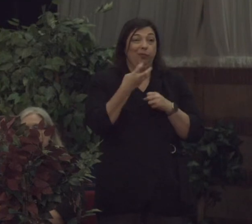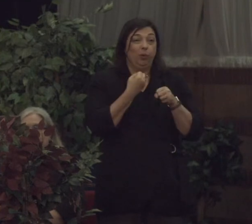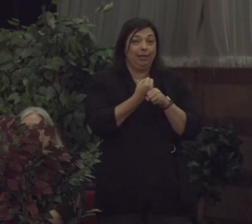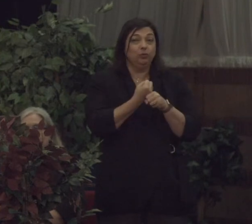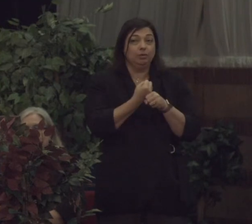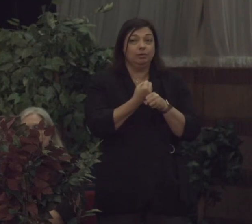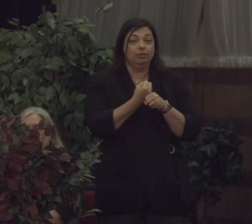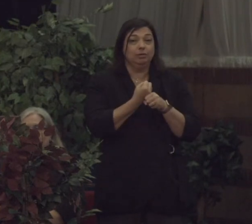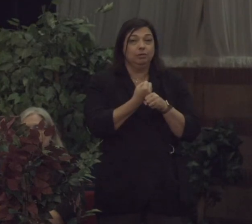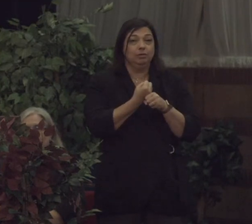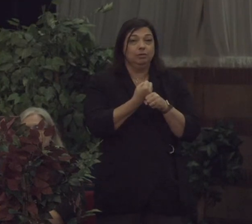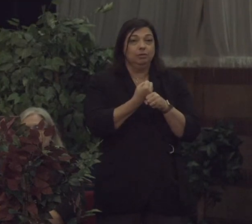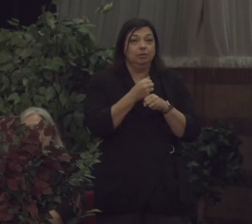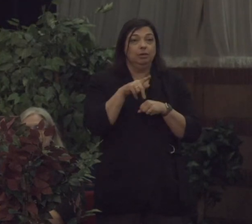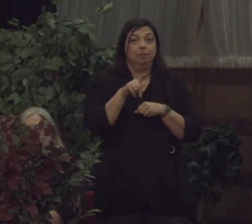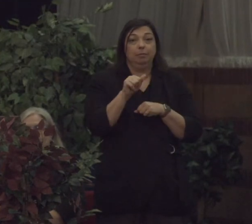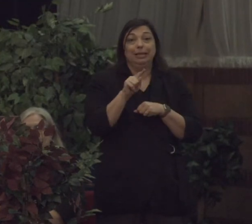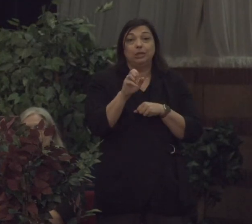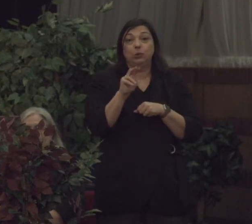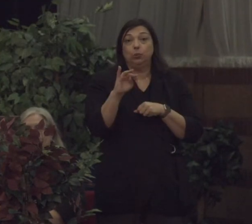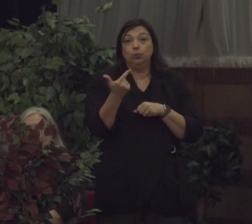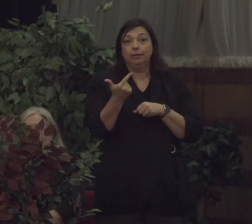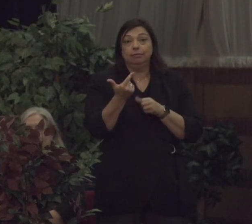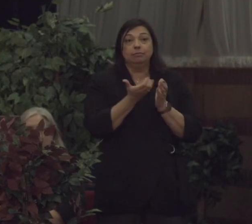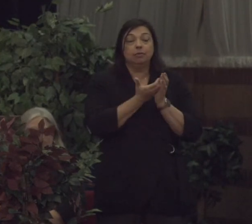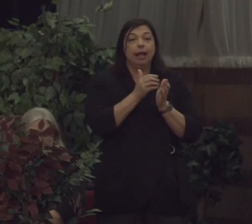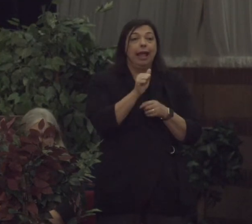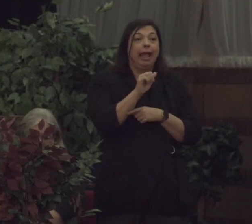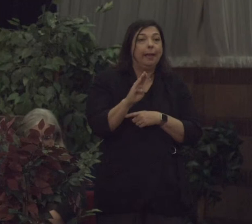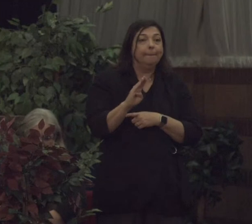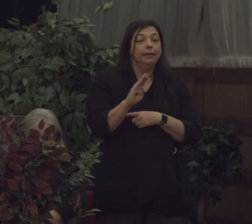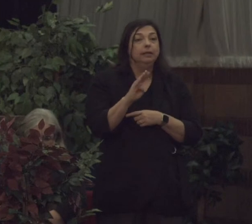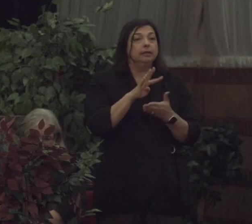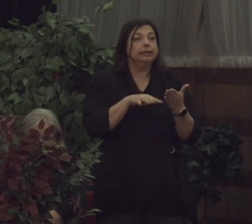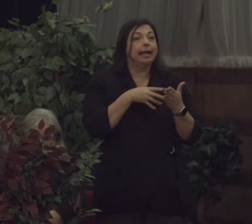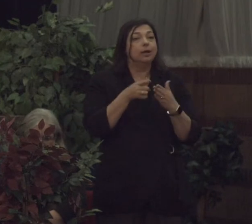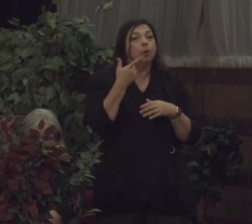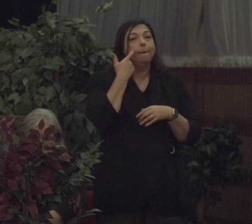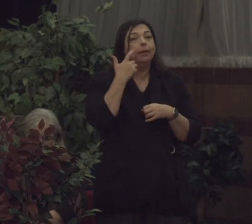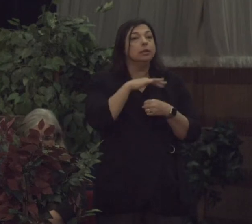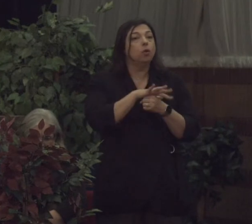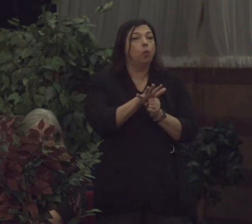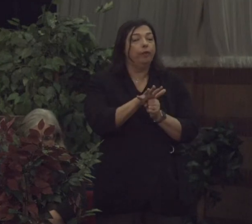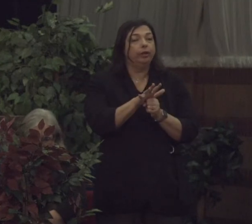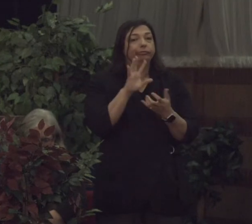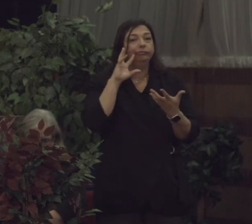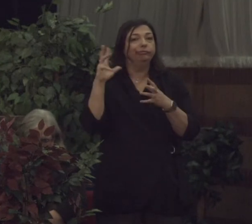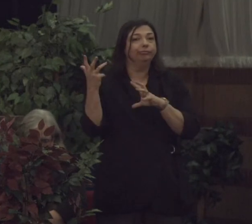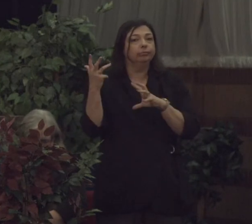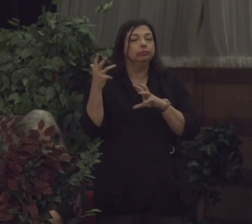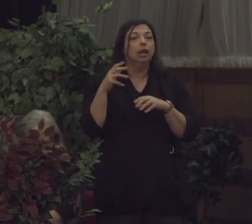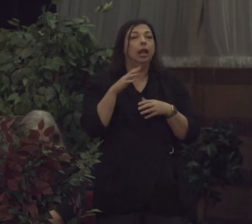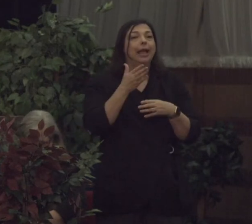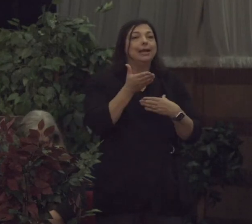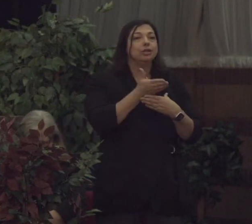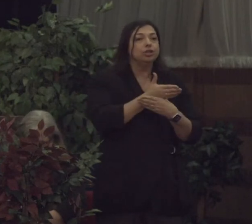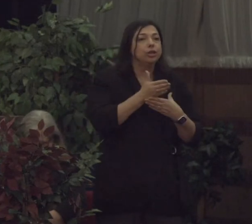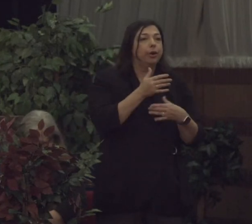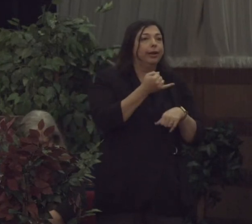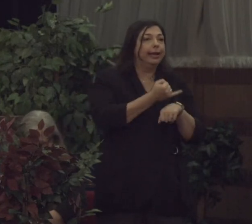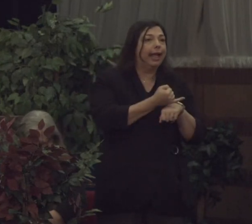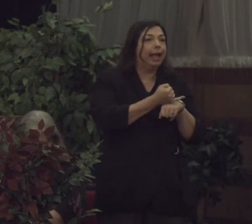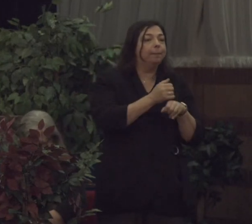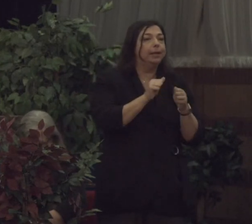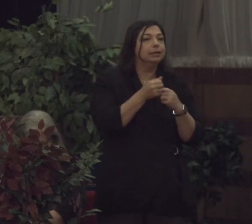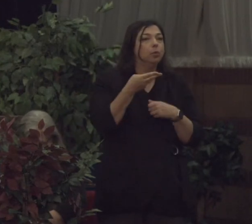right? Platooning on an AV schedule due to the pandemic, to sharing a campus at Hahnville High School